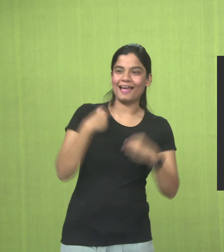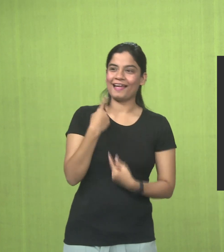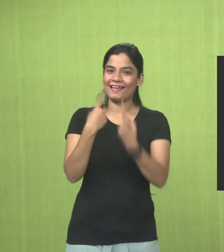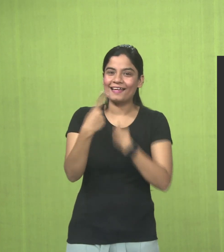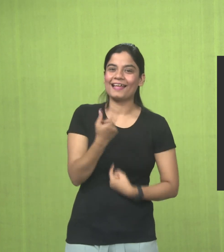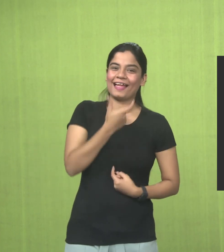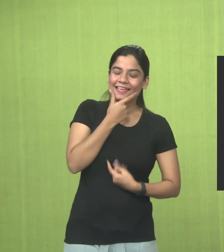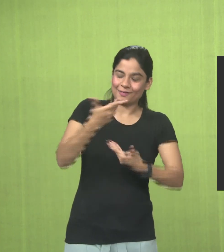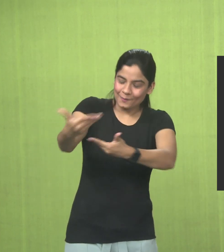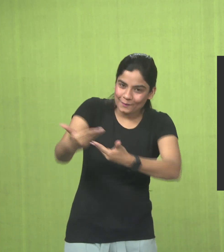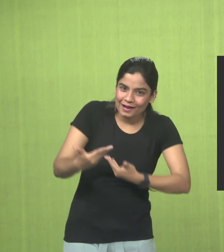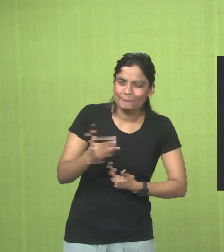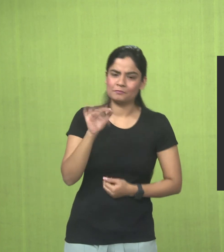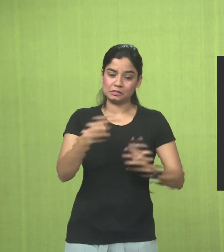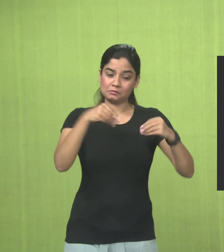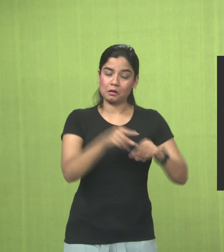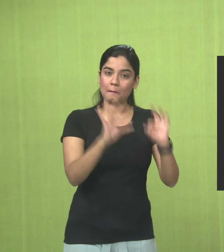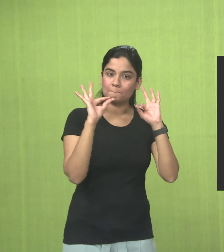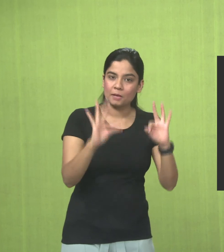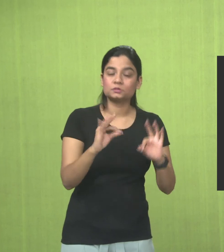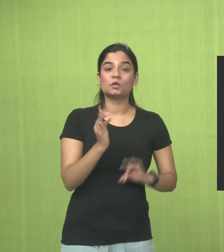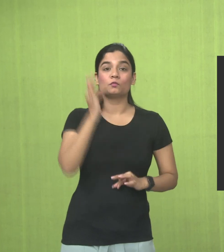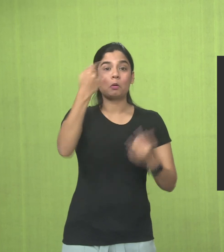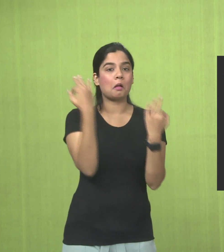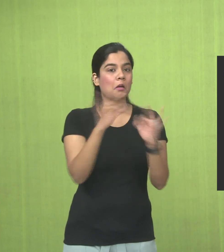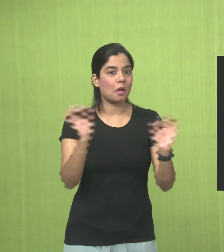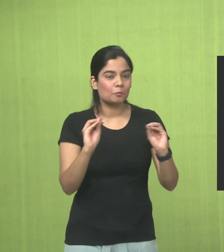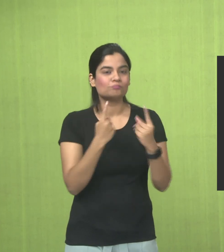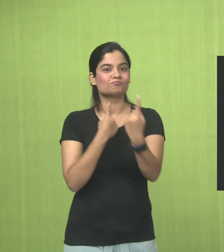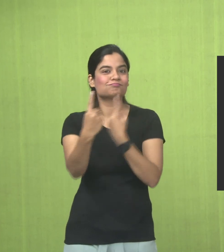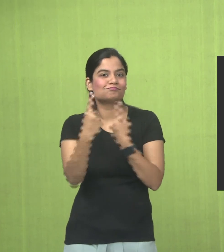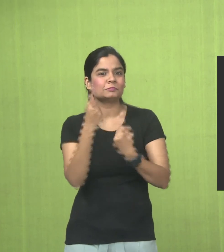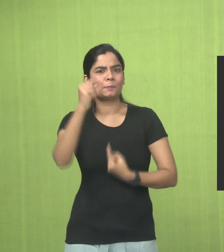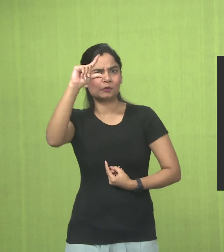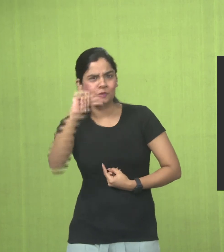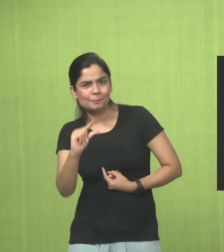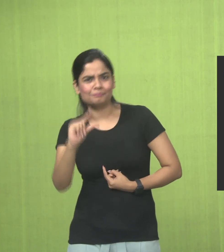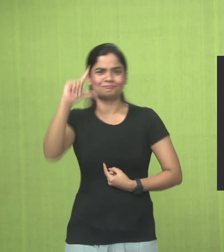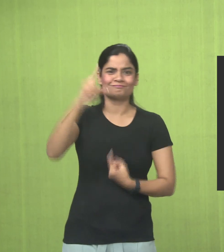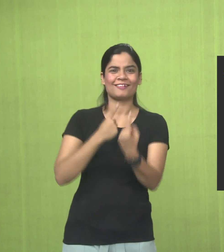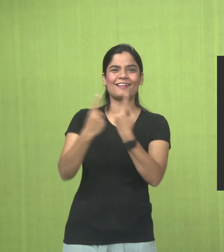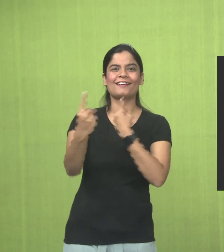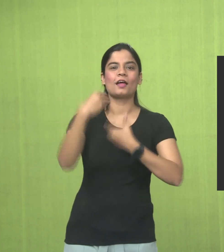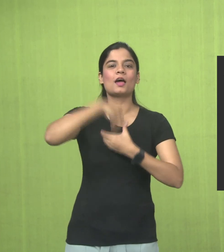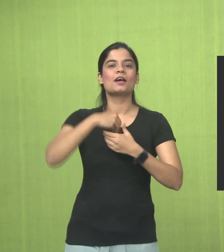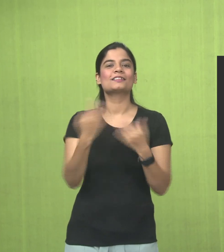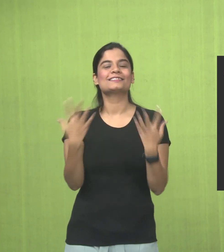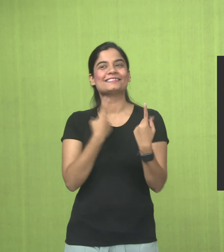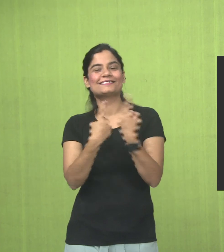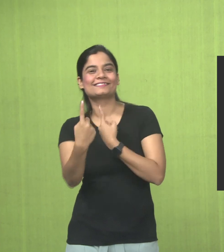customer assistant at the workplace who's always smiling and everything and tells you what discounts are going on